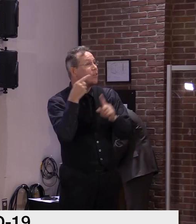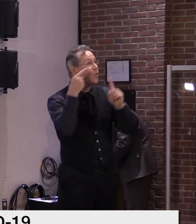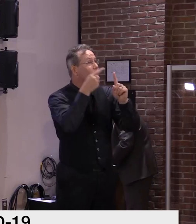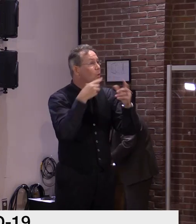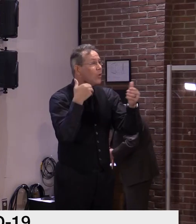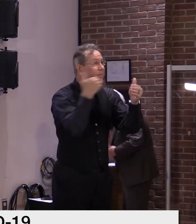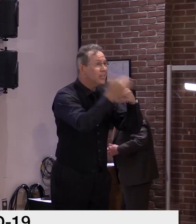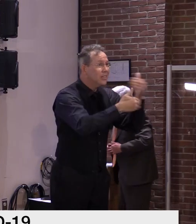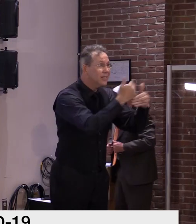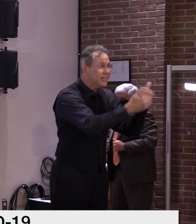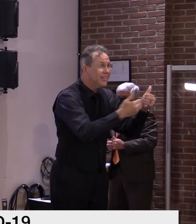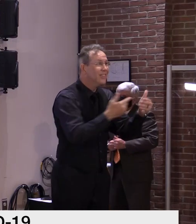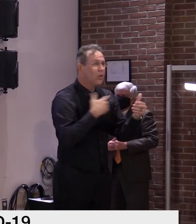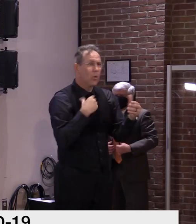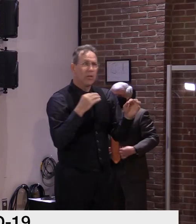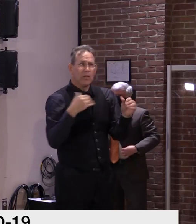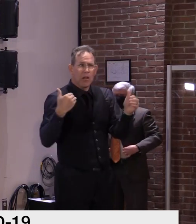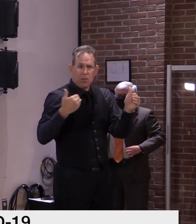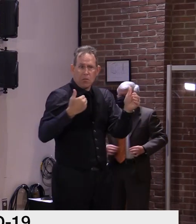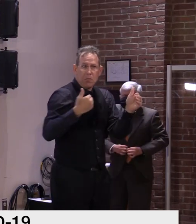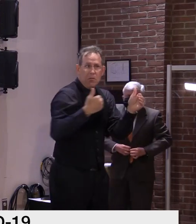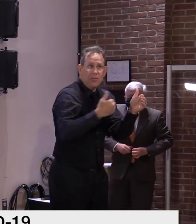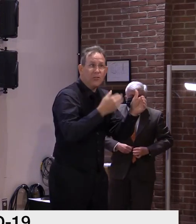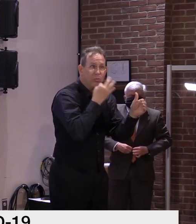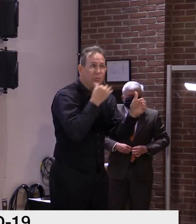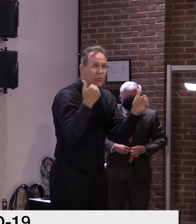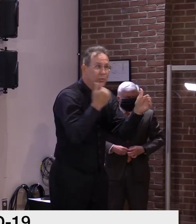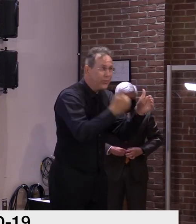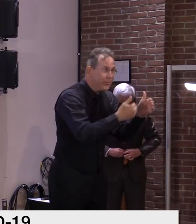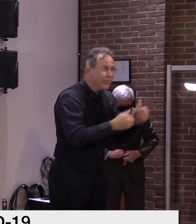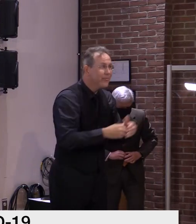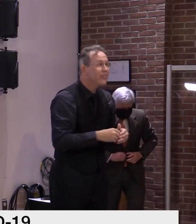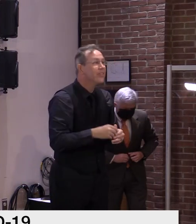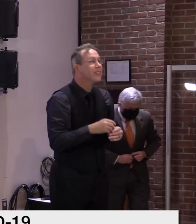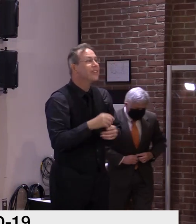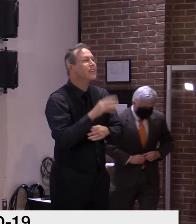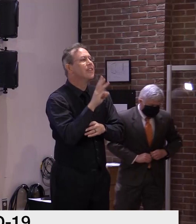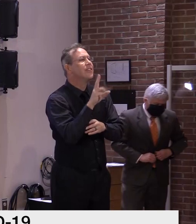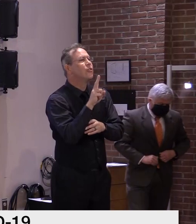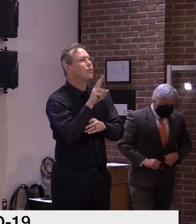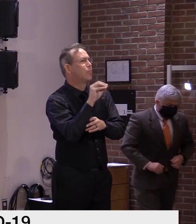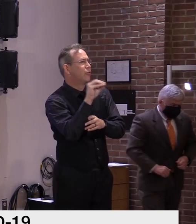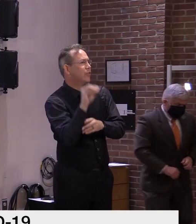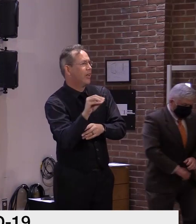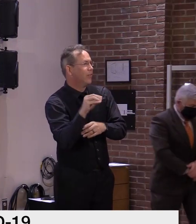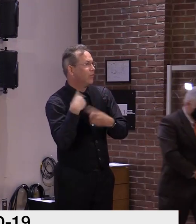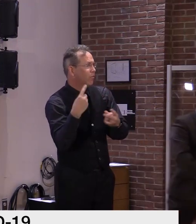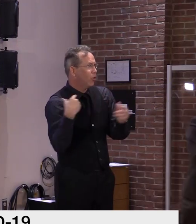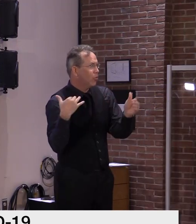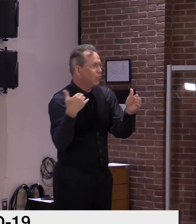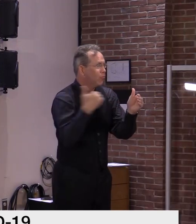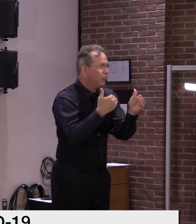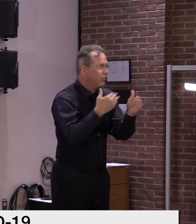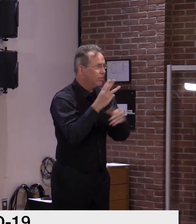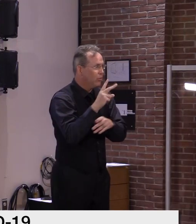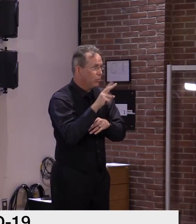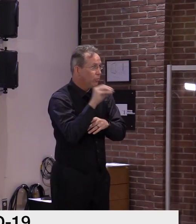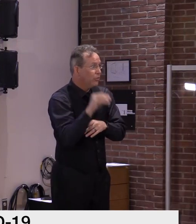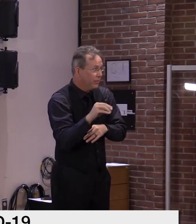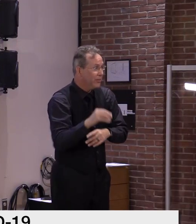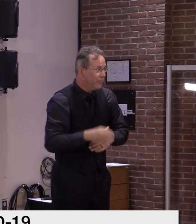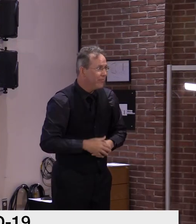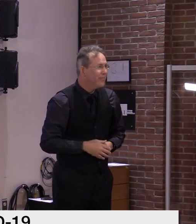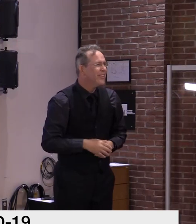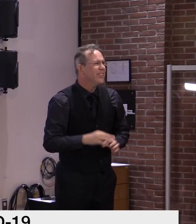population. Per the CDC, we stand at 61.9% of Vermonters who have started the vaccination progress. So again,